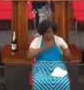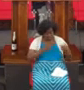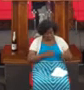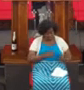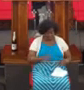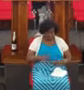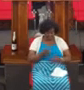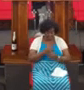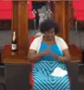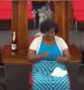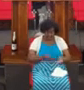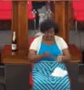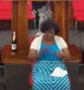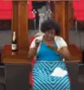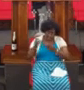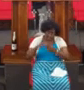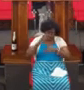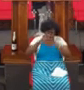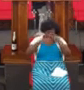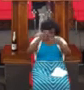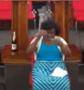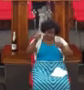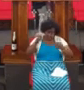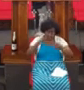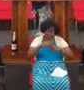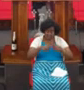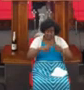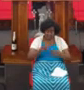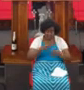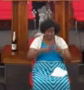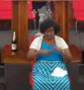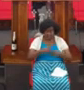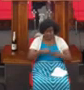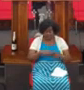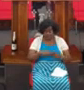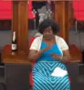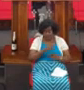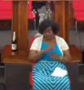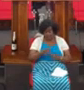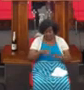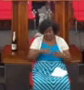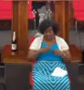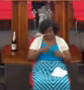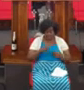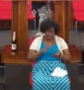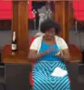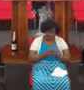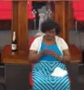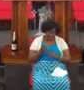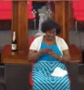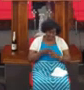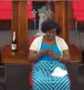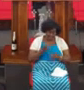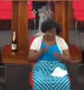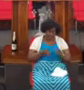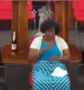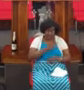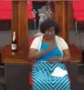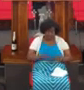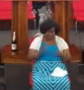Take me to heaven if you will, I accept the payment you made for me on Calvary's cross. Jesus. And if you are a